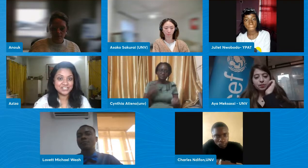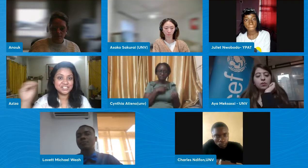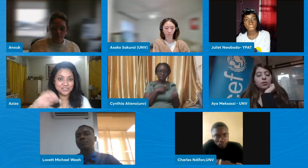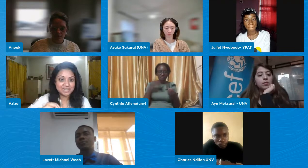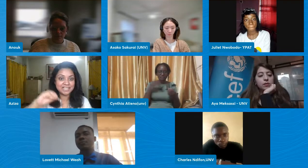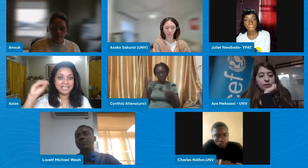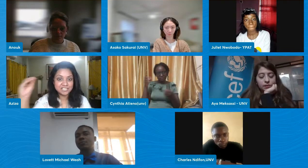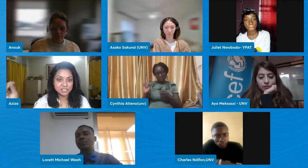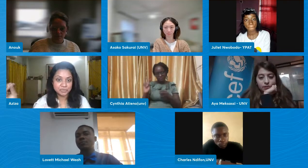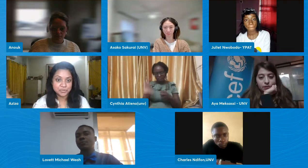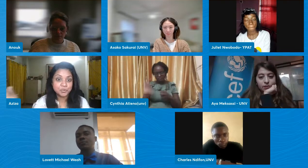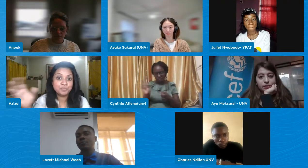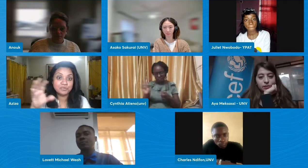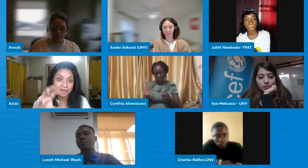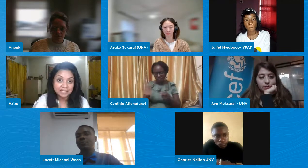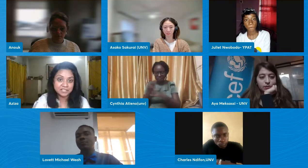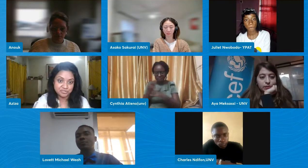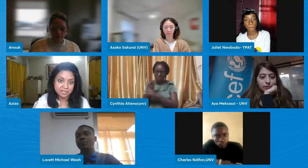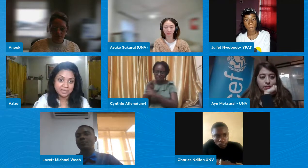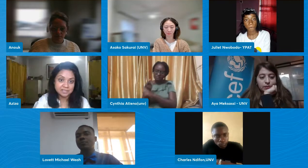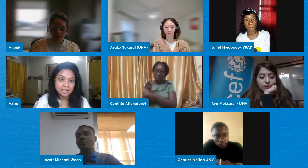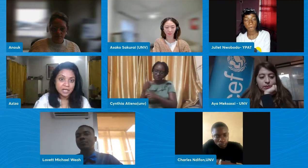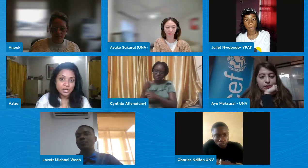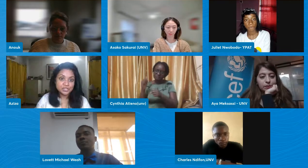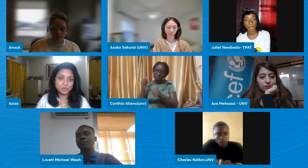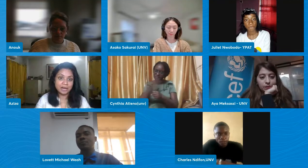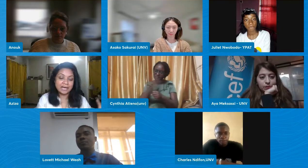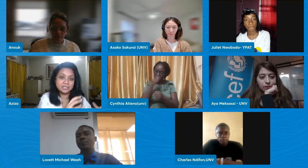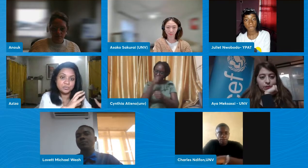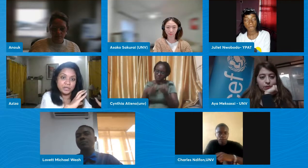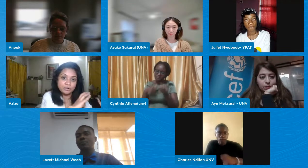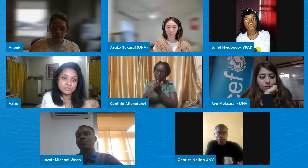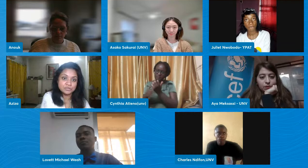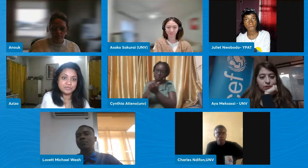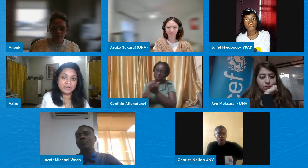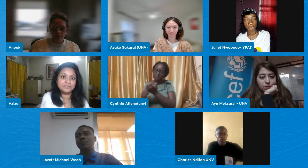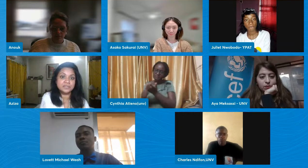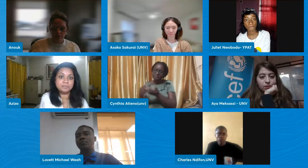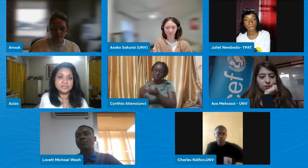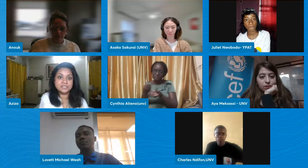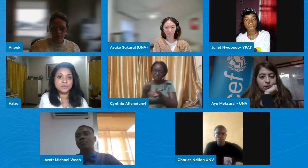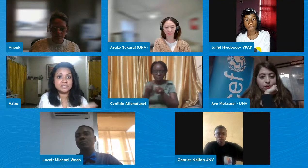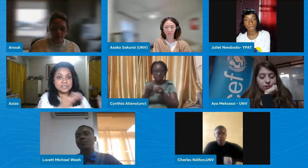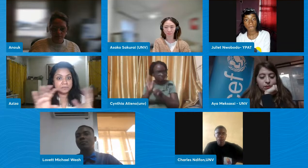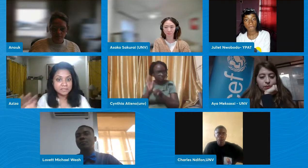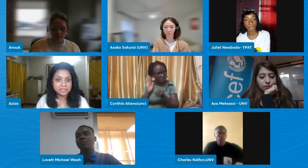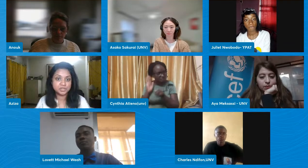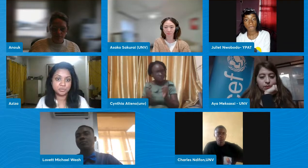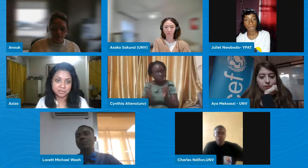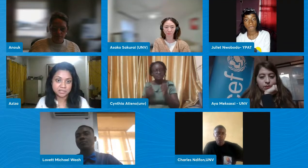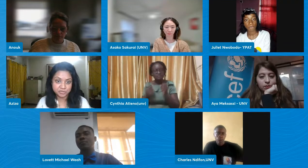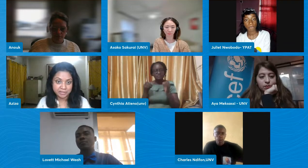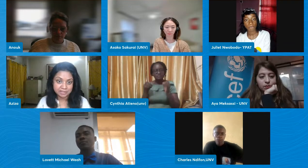training centers, training institutes who provide the trainings. So, and we also drive the persons with